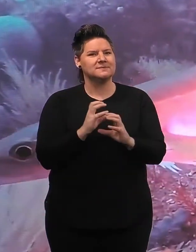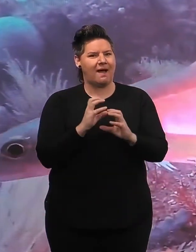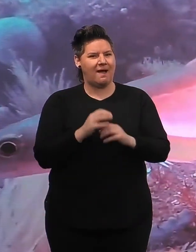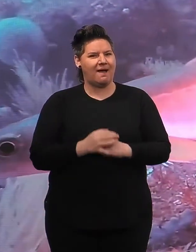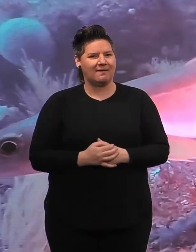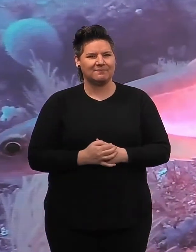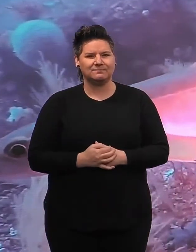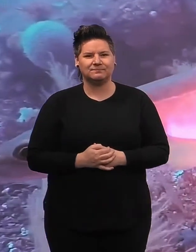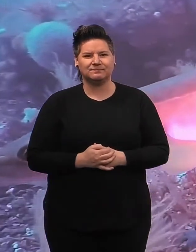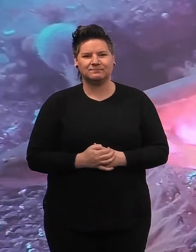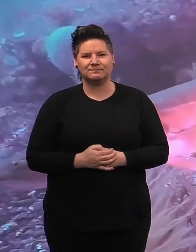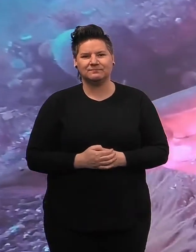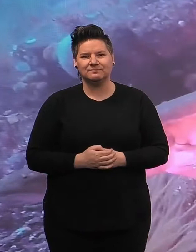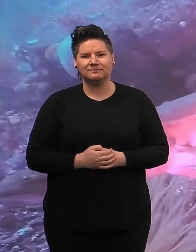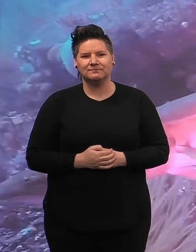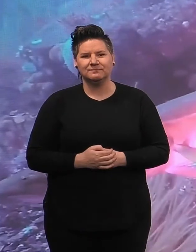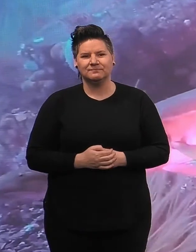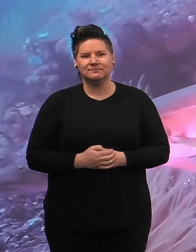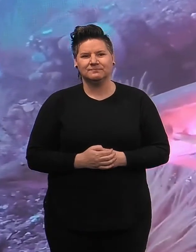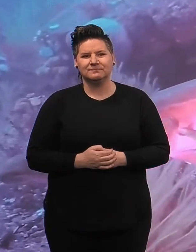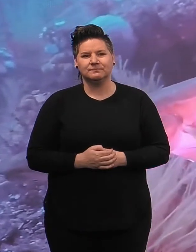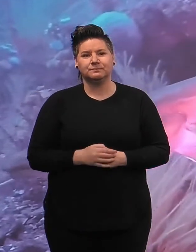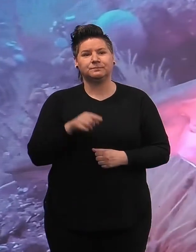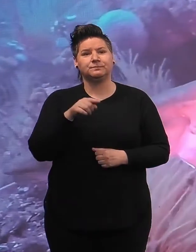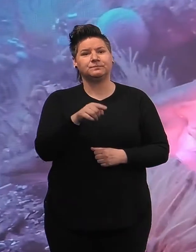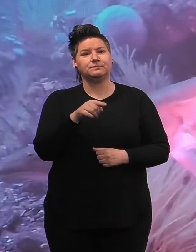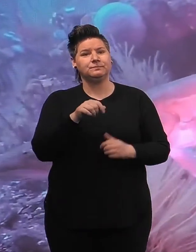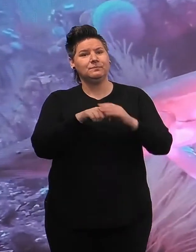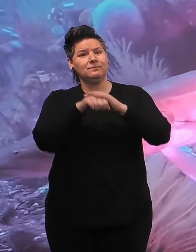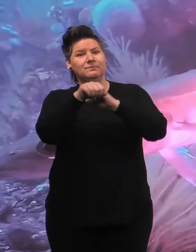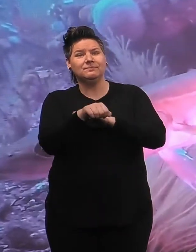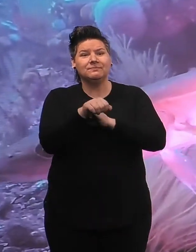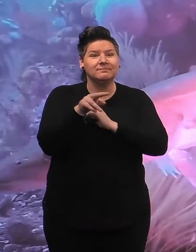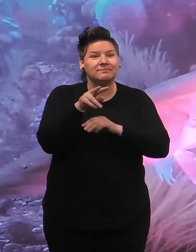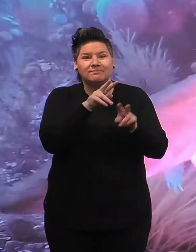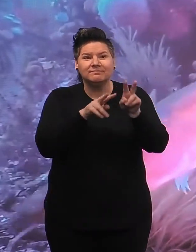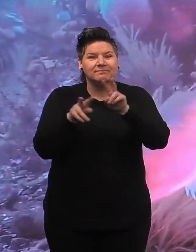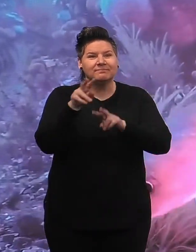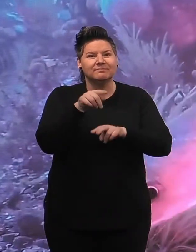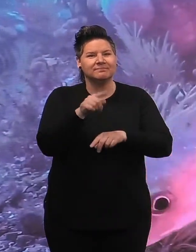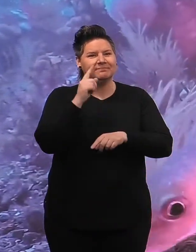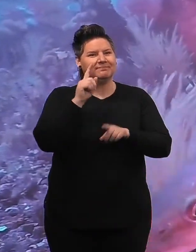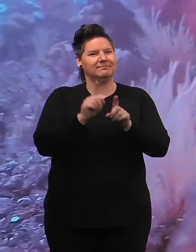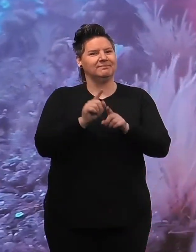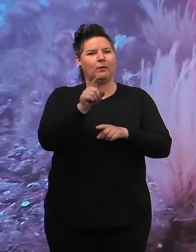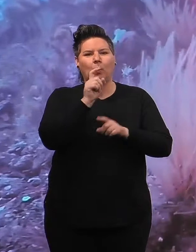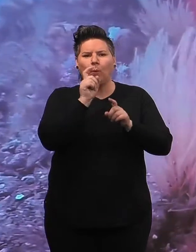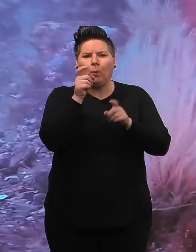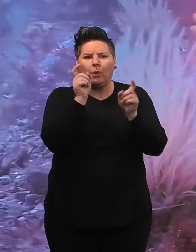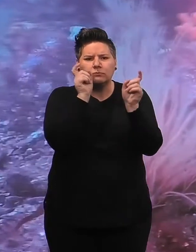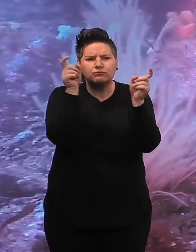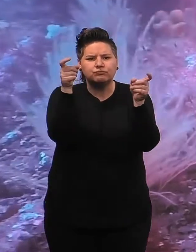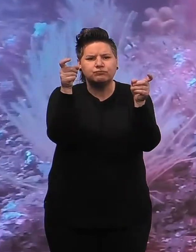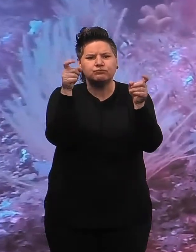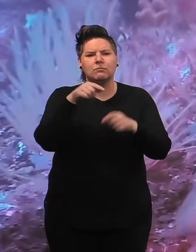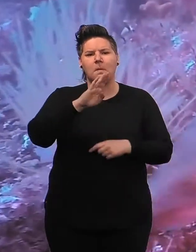seeing well in the dark, and then at the front of the head there you can see this thing sticking out that looks like a fish hook,